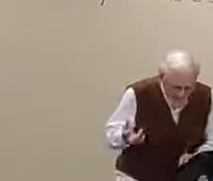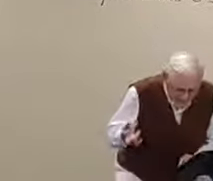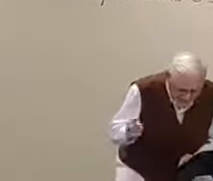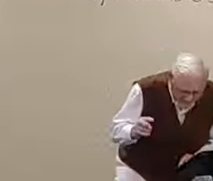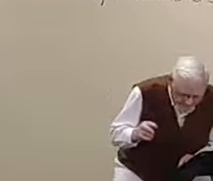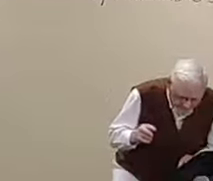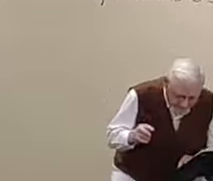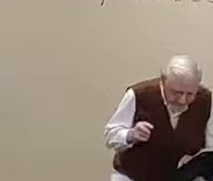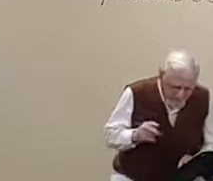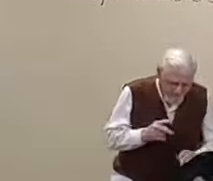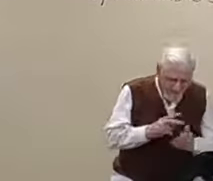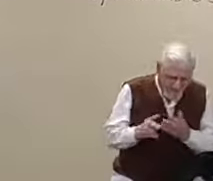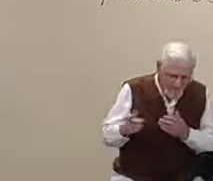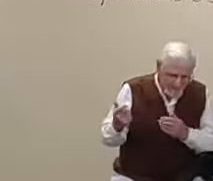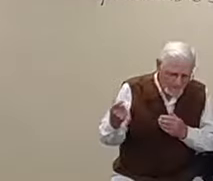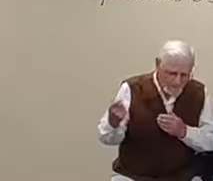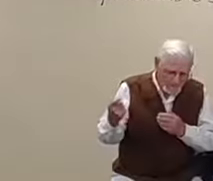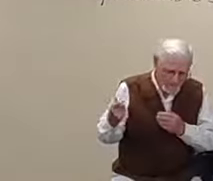verse